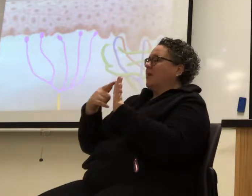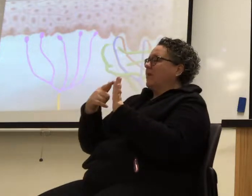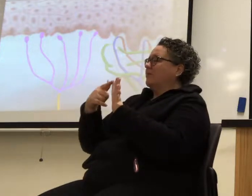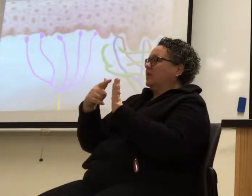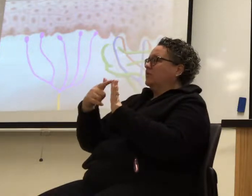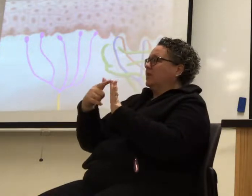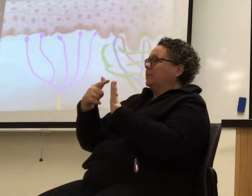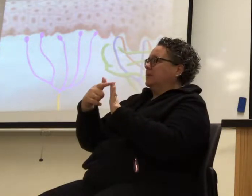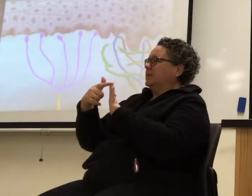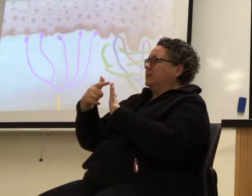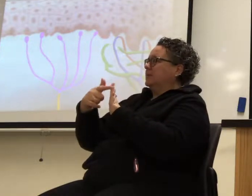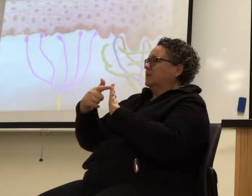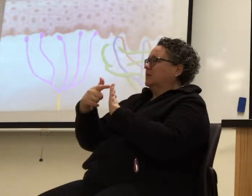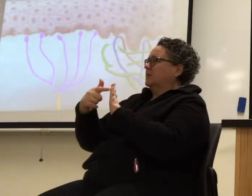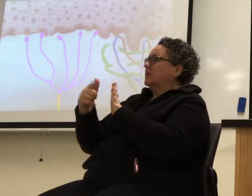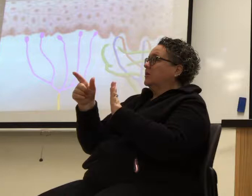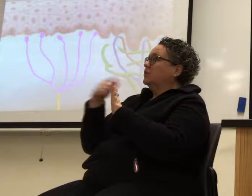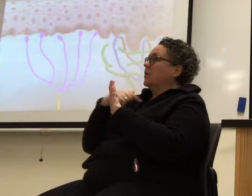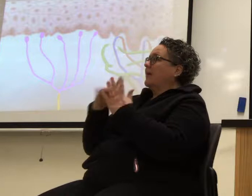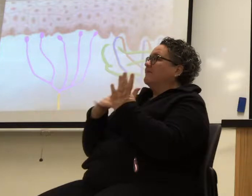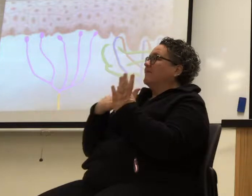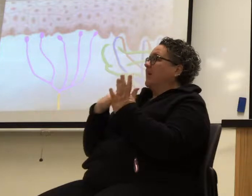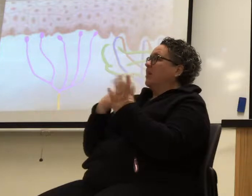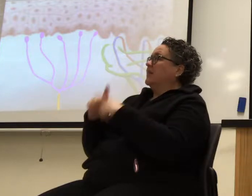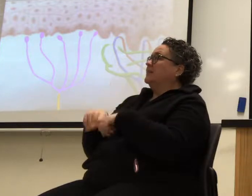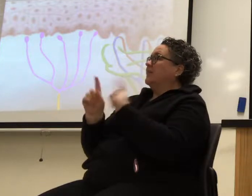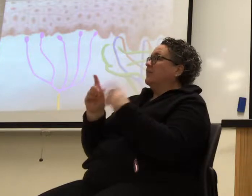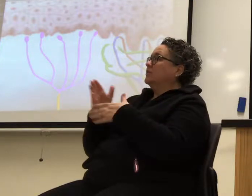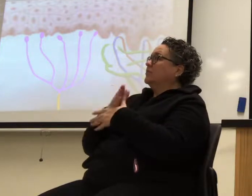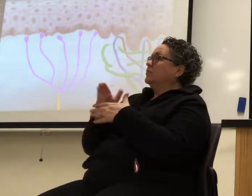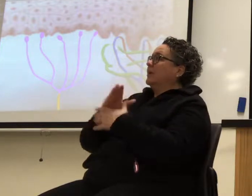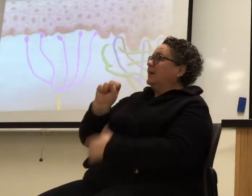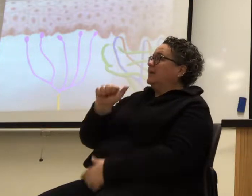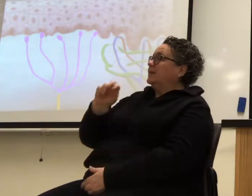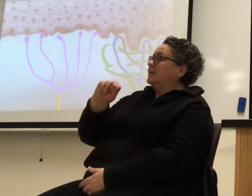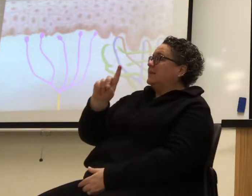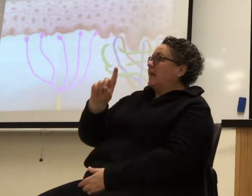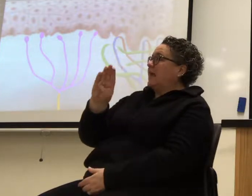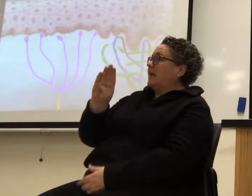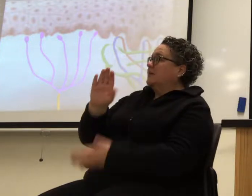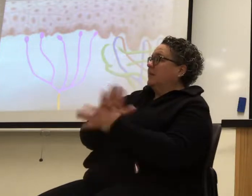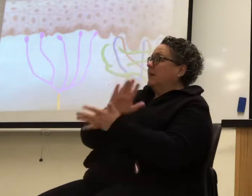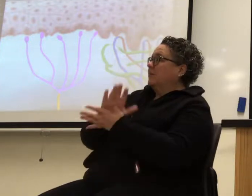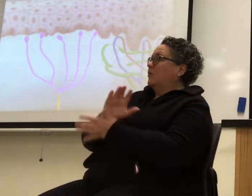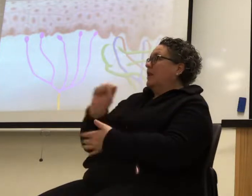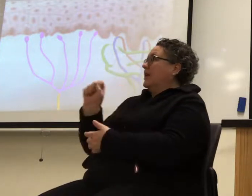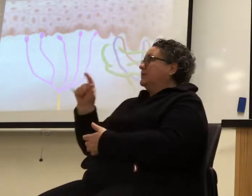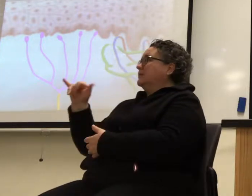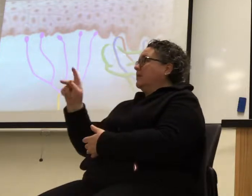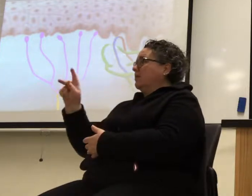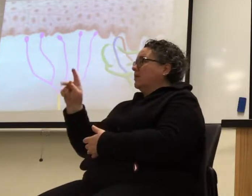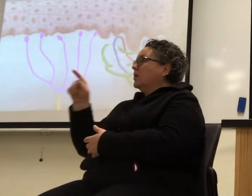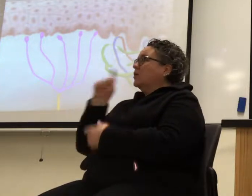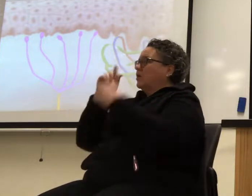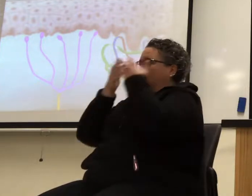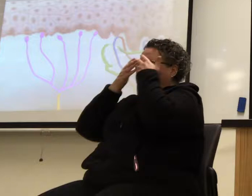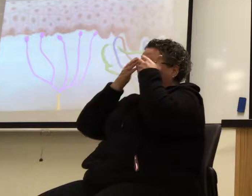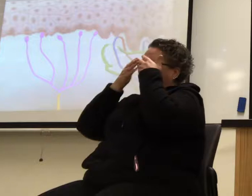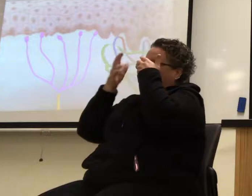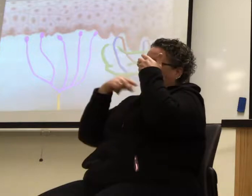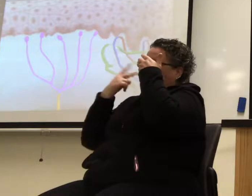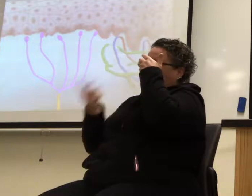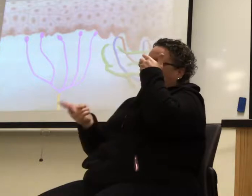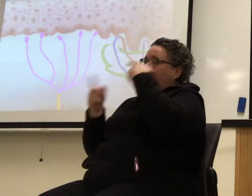feel the difference between sandpaper and silk if you're blindfolded, right? You can perceive that because of these types